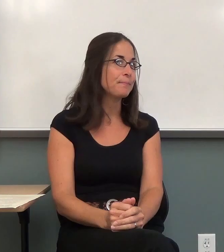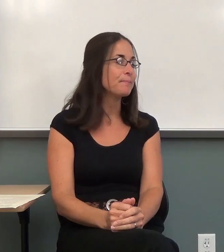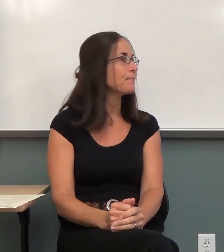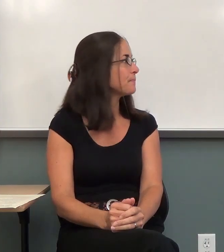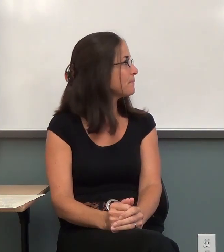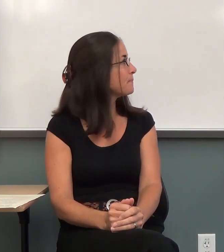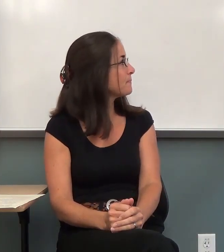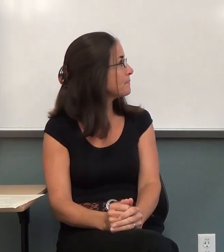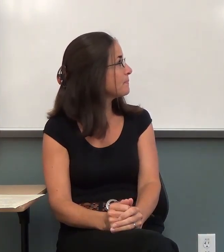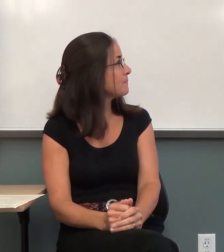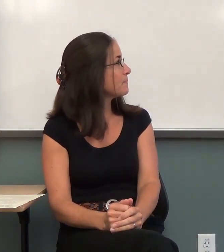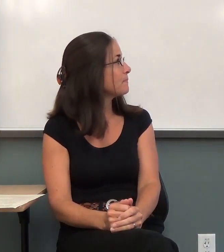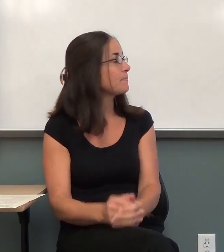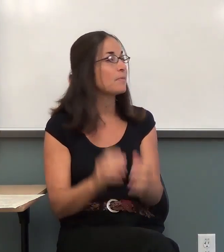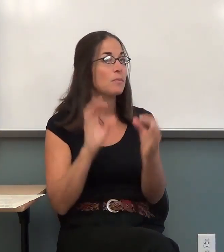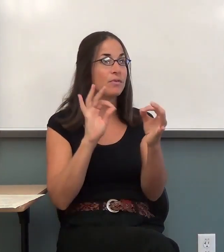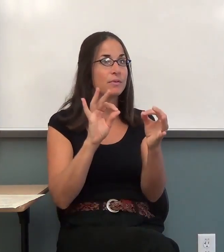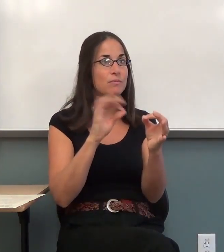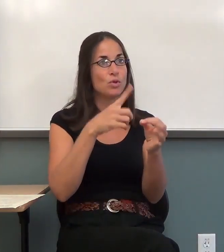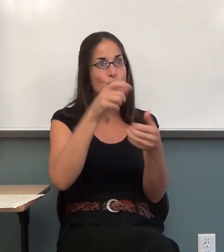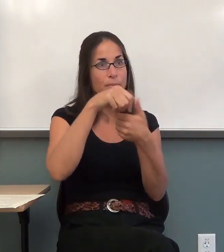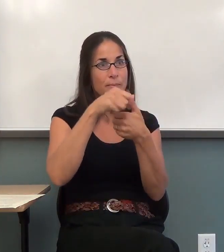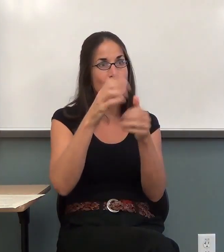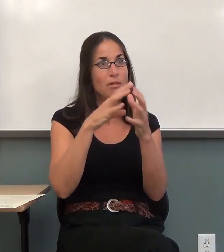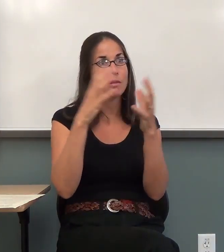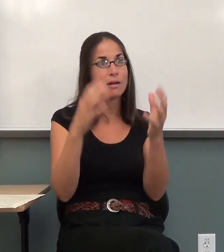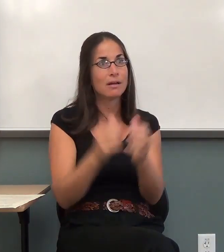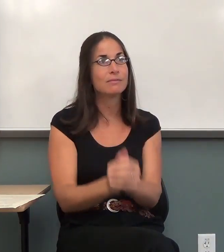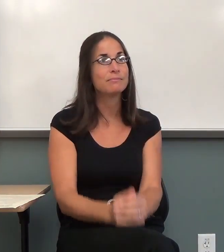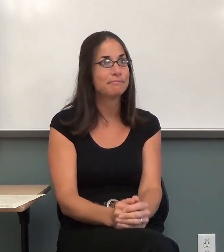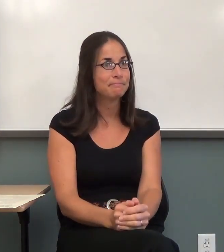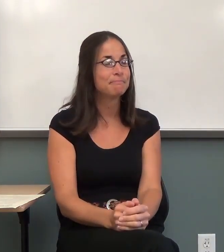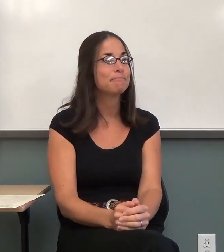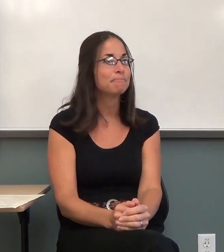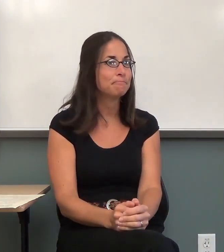Nice, you guys are remembering a lot of information. So an action verb